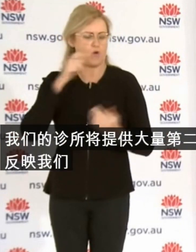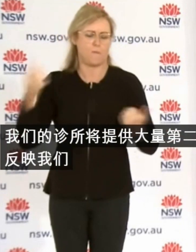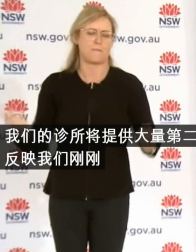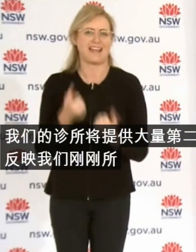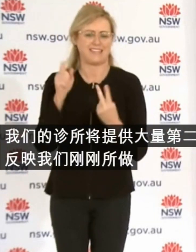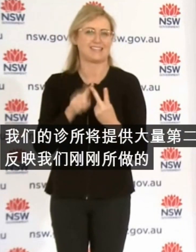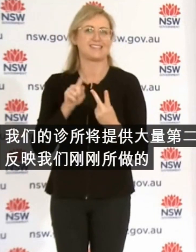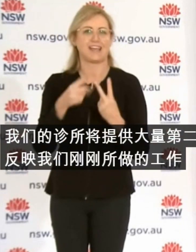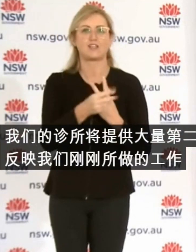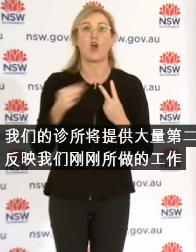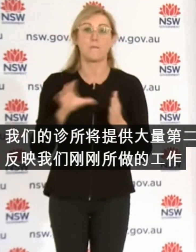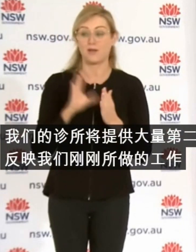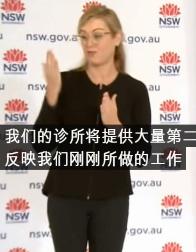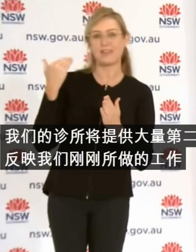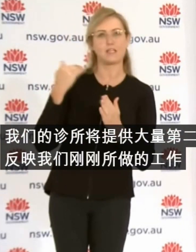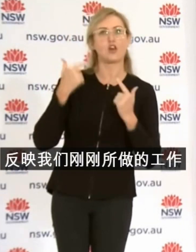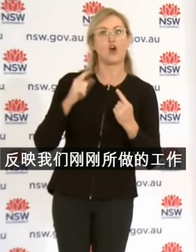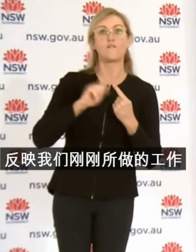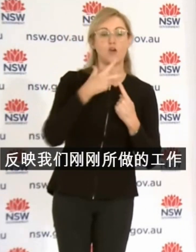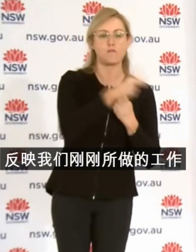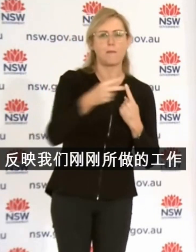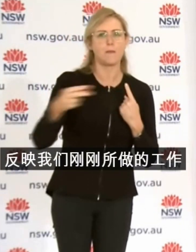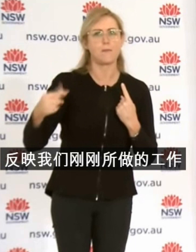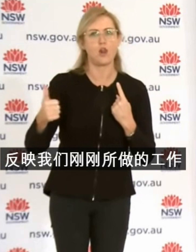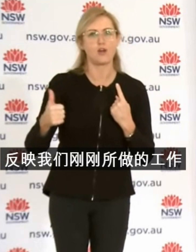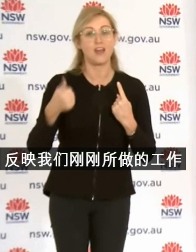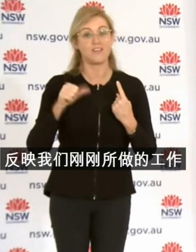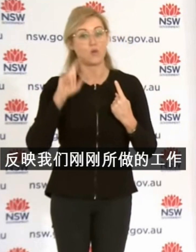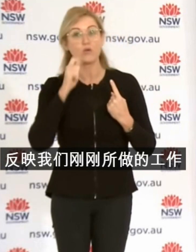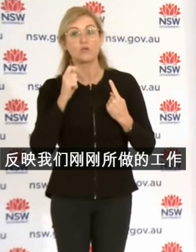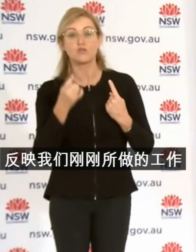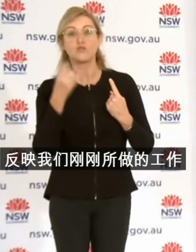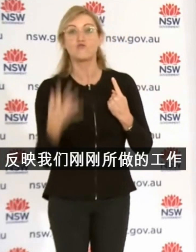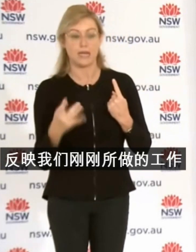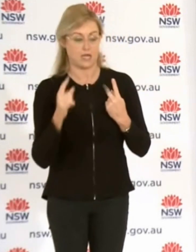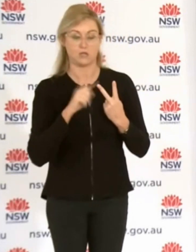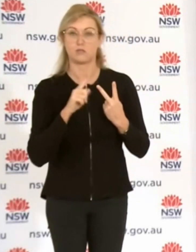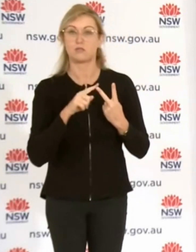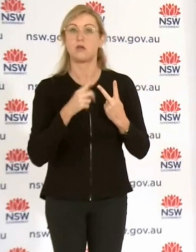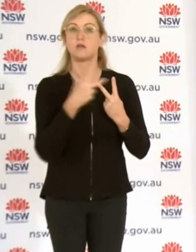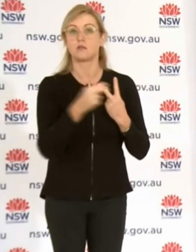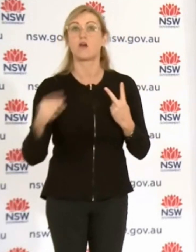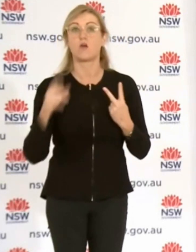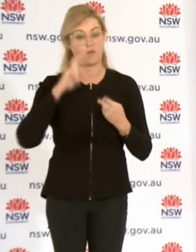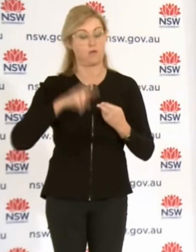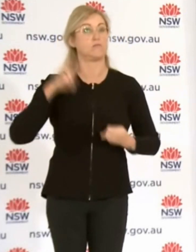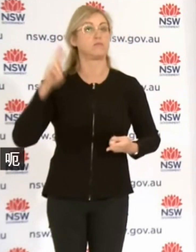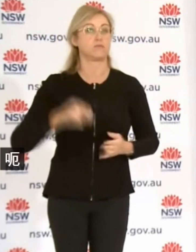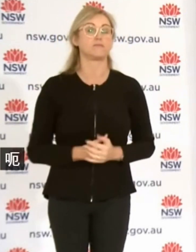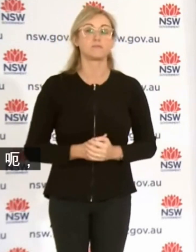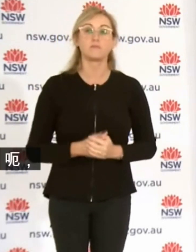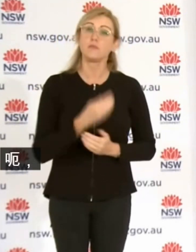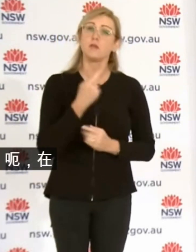be reflective of what we've just done. We're also looking to offer to people, for example, who may have had